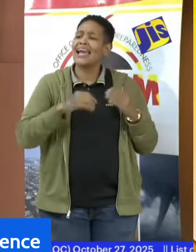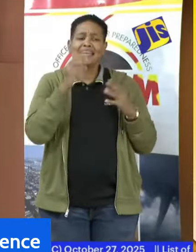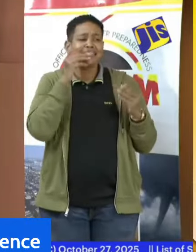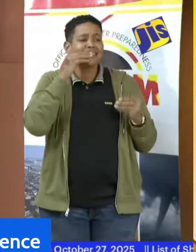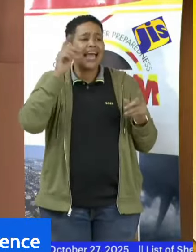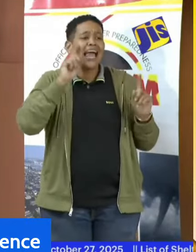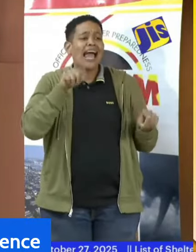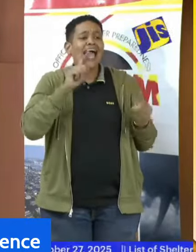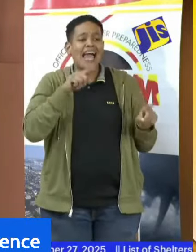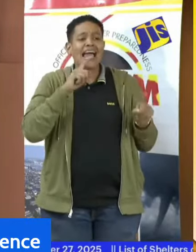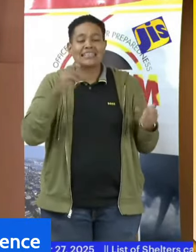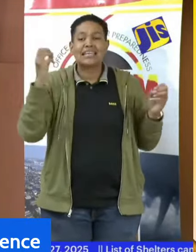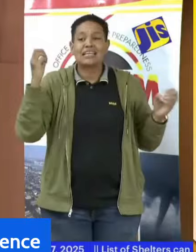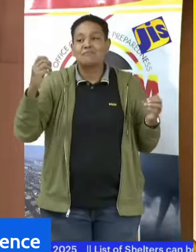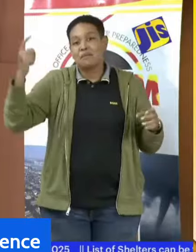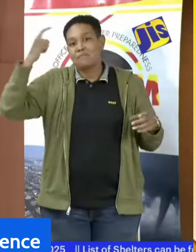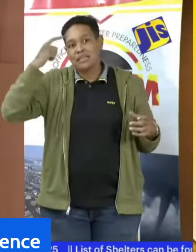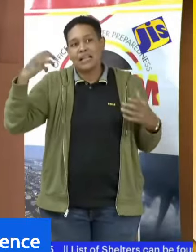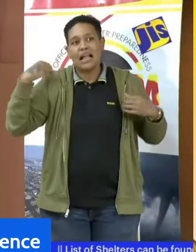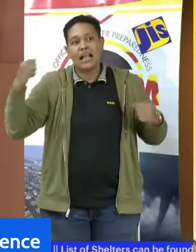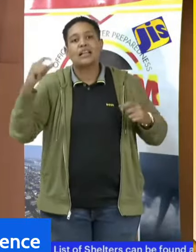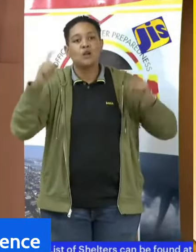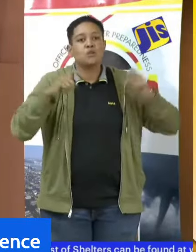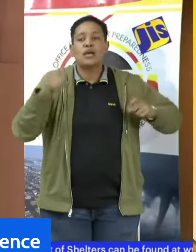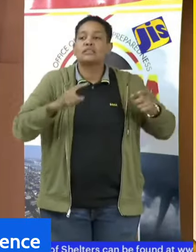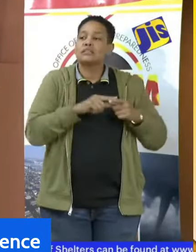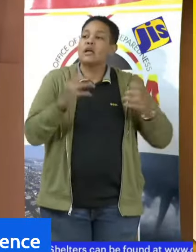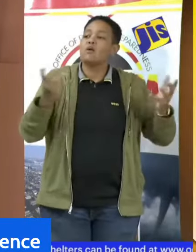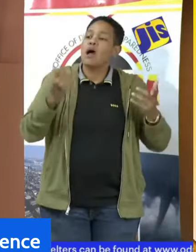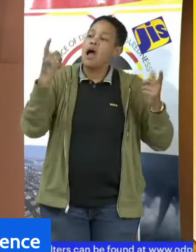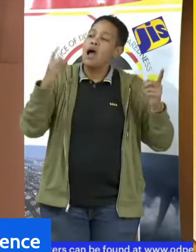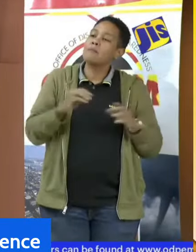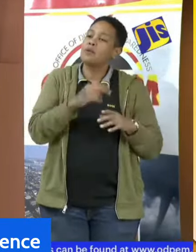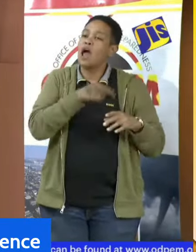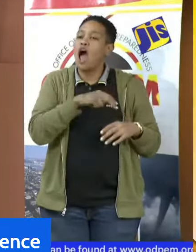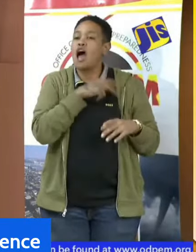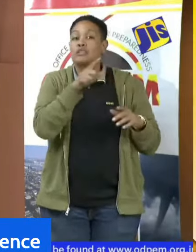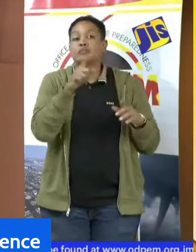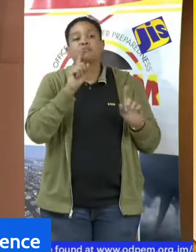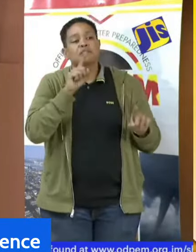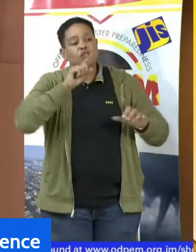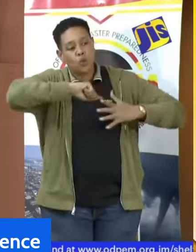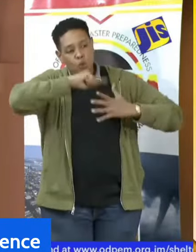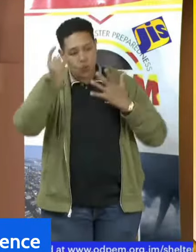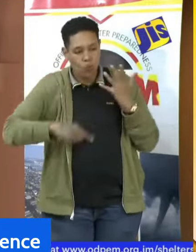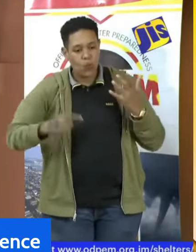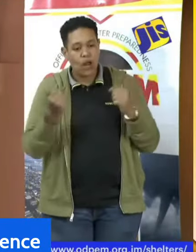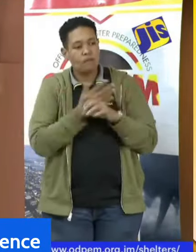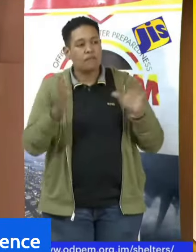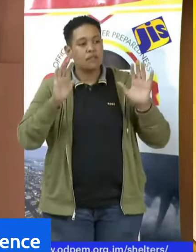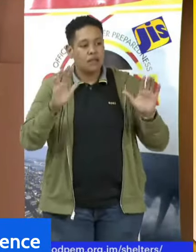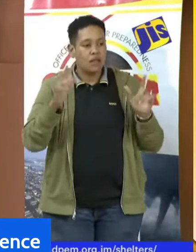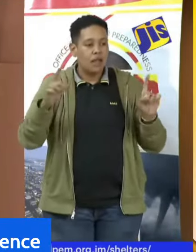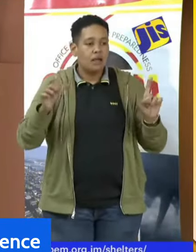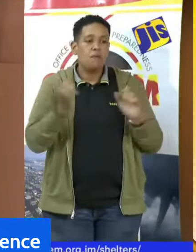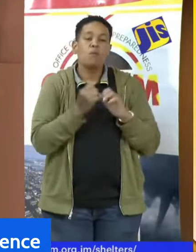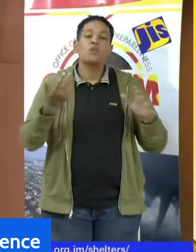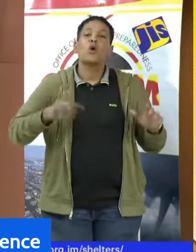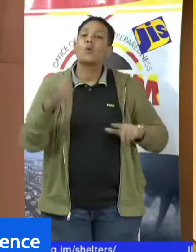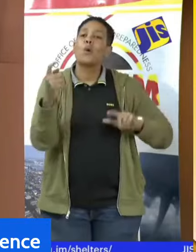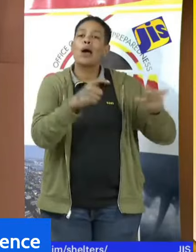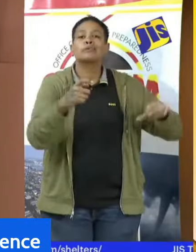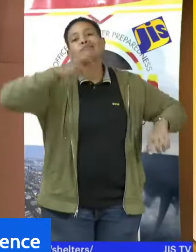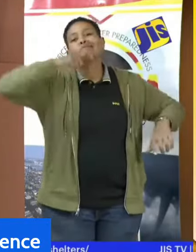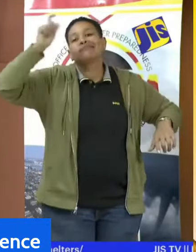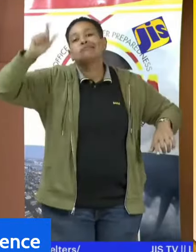chat today. There were mental health questions, what's going on with the hospitals. You've answered everything without us even having to go